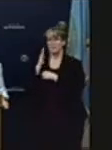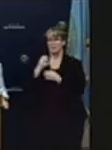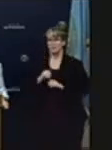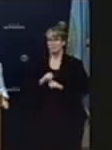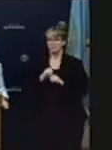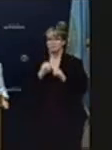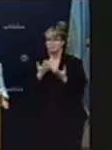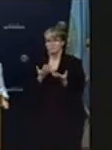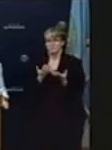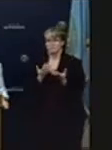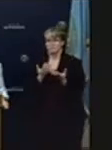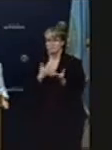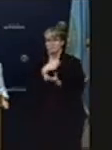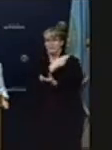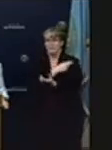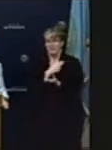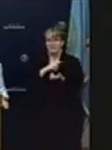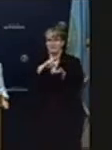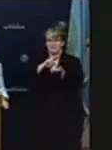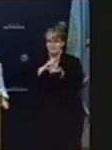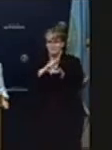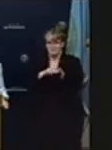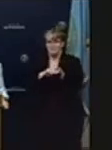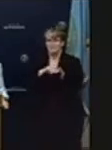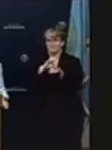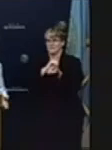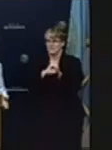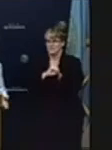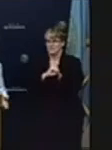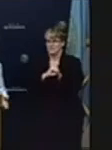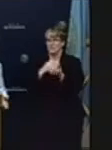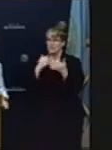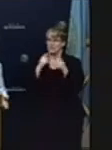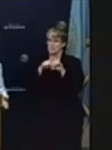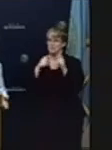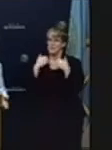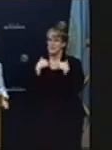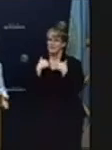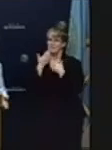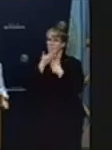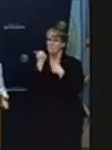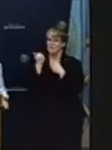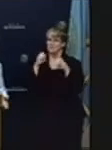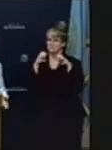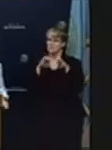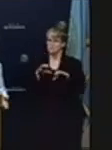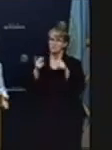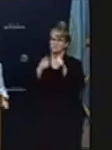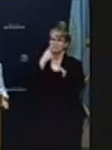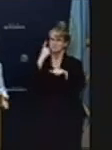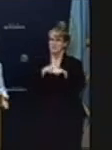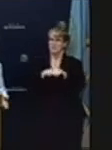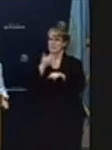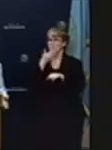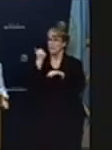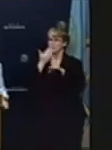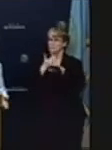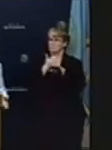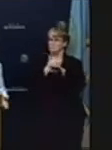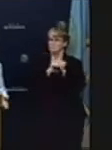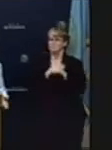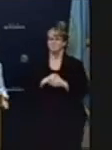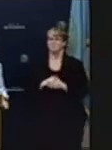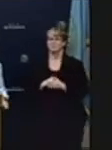utmost, but now we have a fighting chance so much better than we did the first time. Everything that